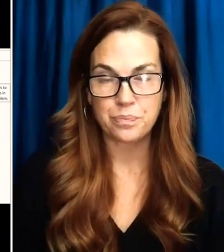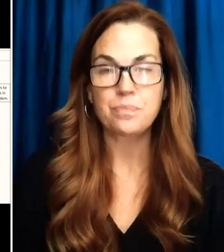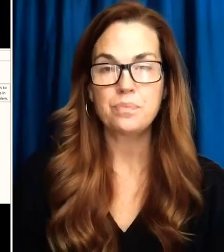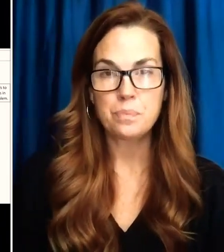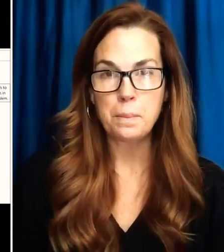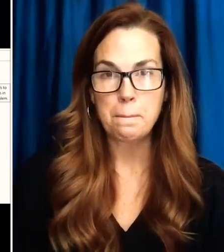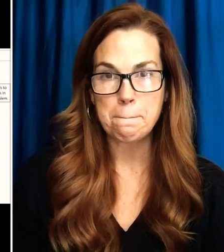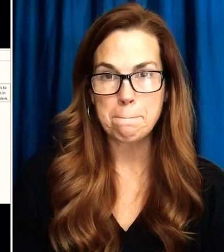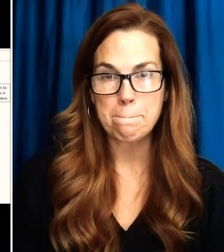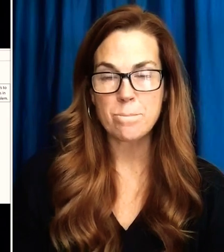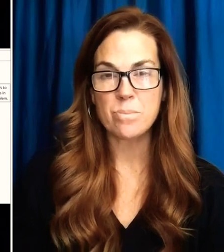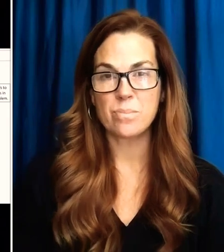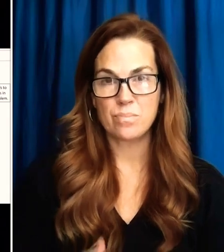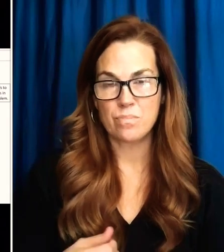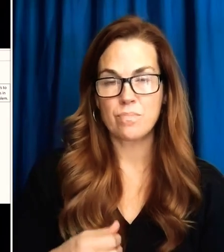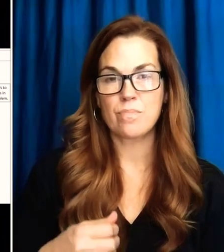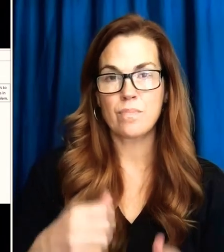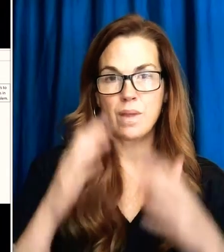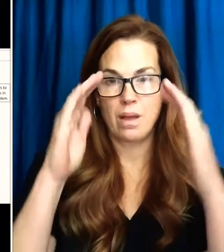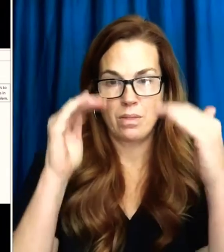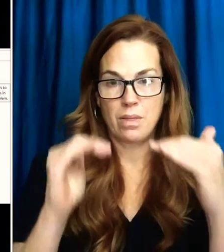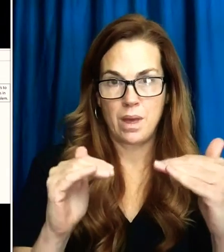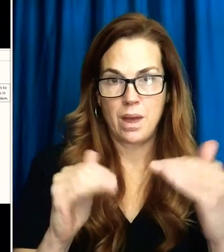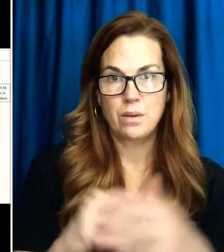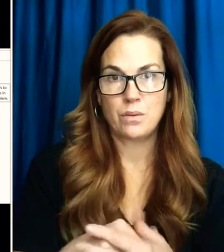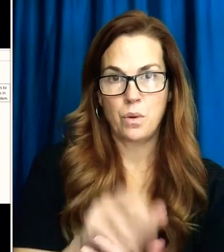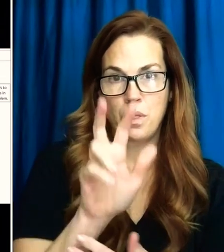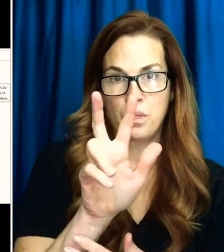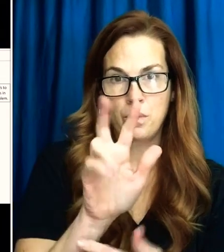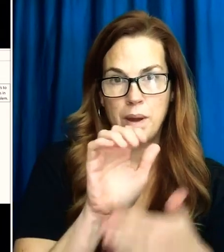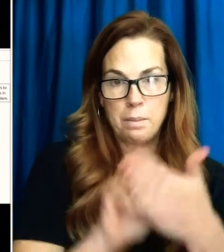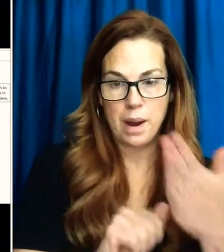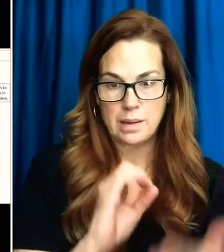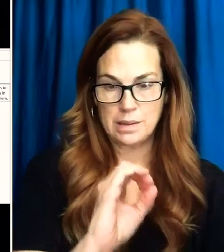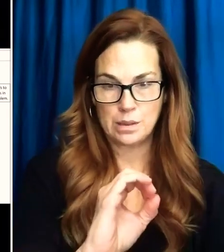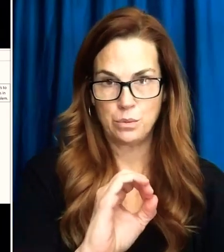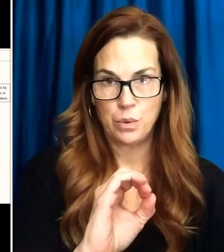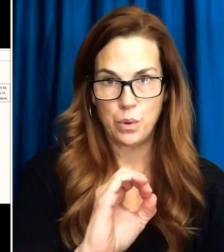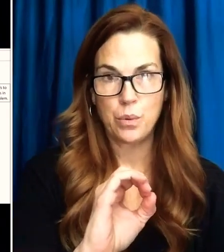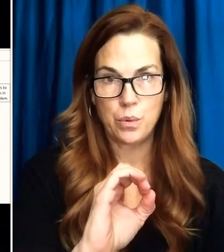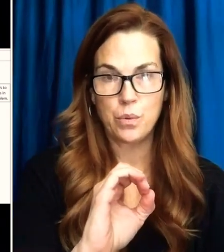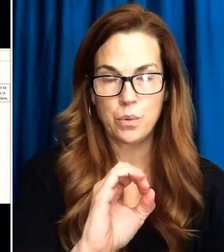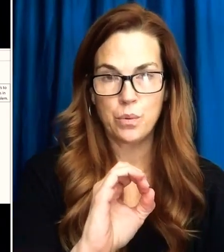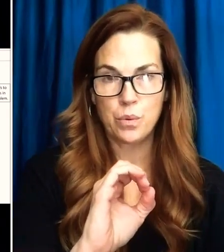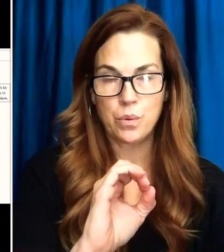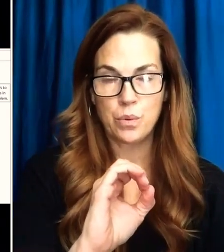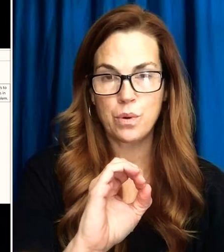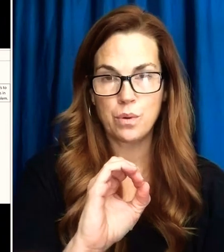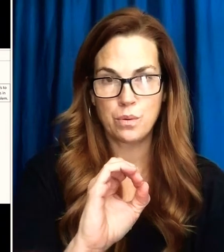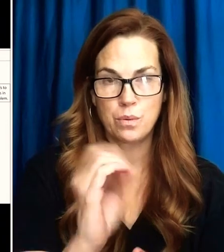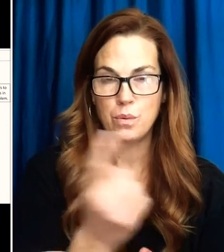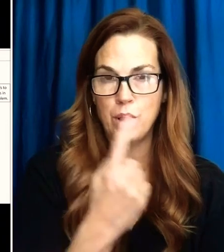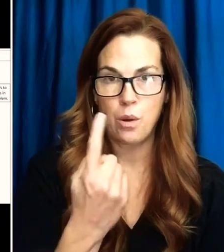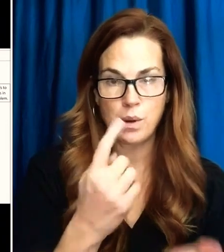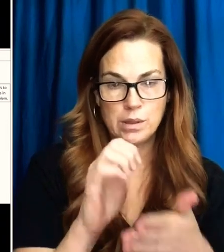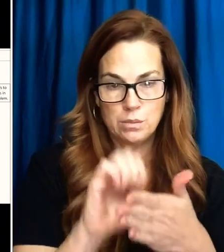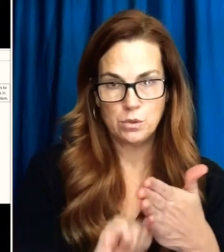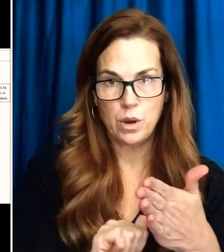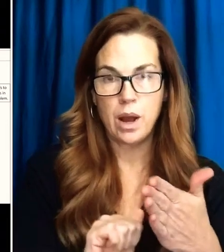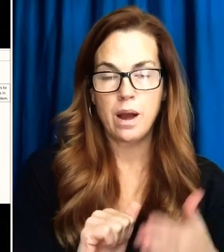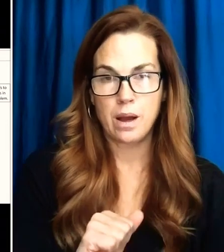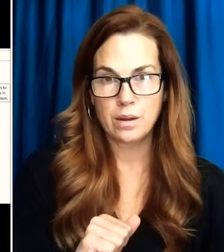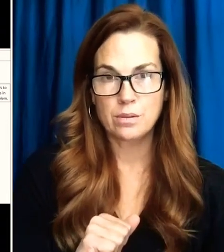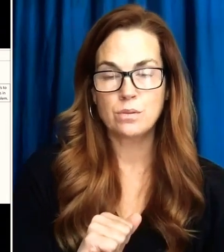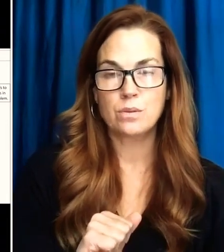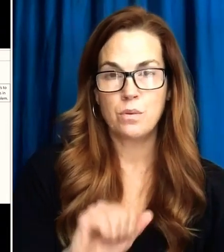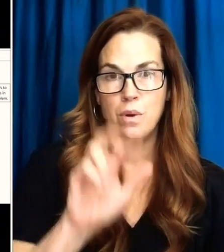minus 0, because we always subtract this number from the number above it. So 3 minus 0 is going